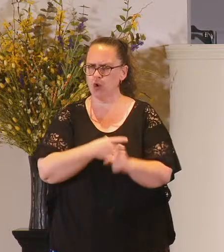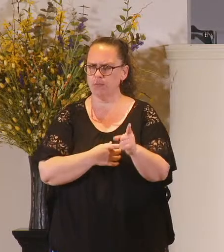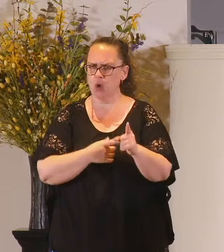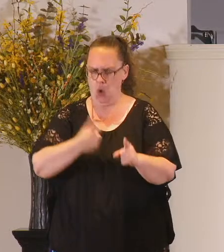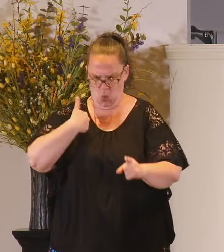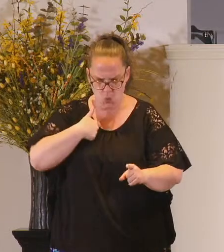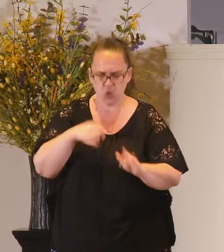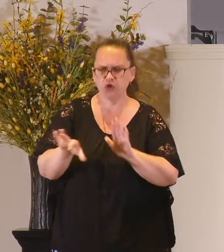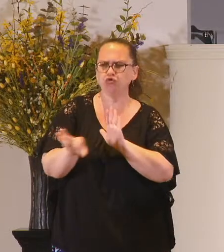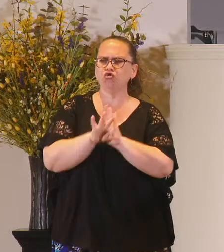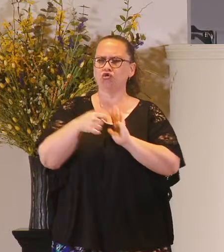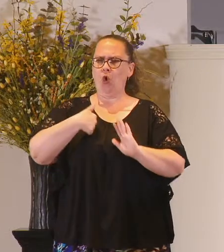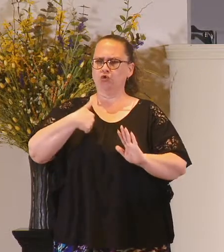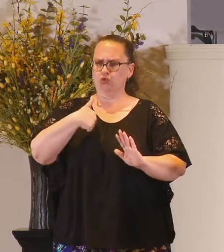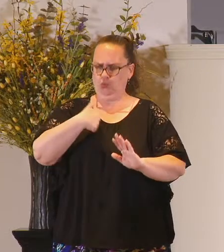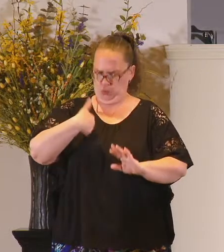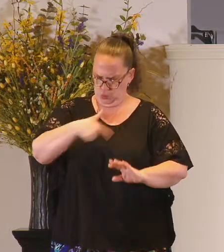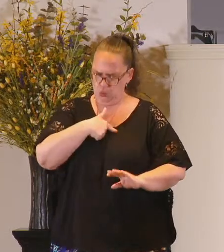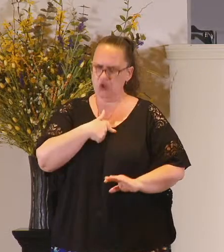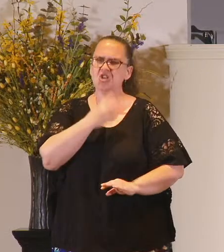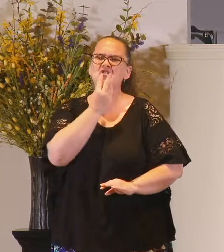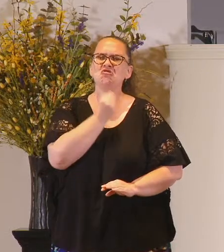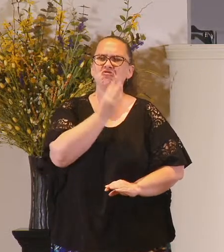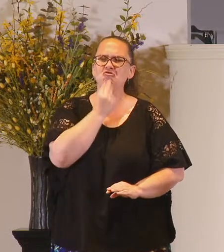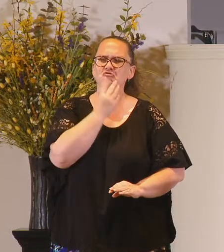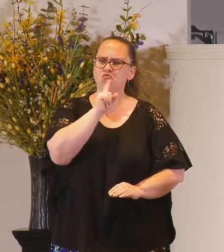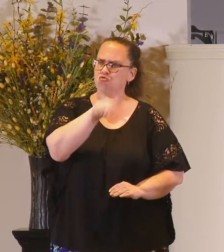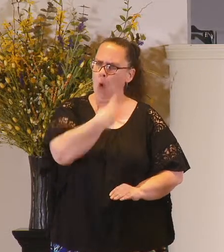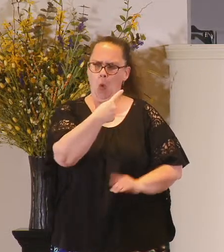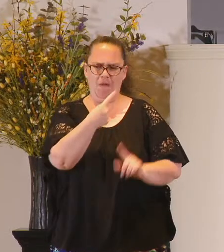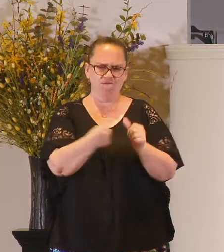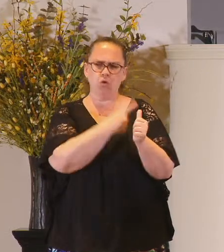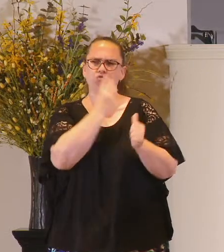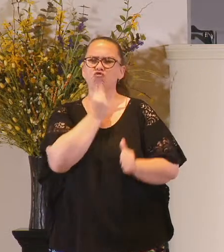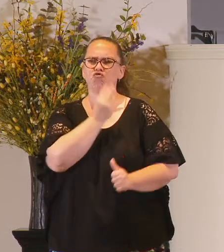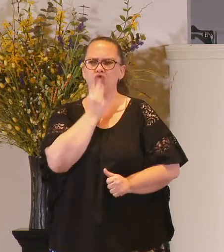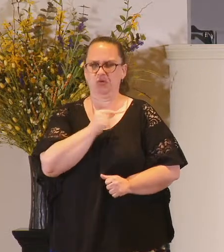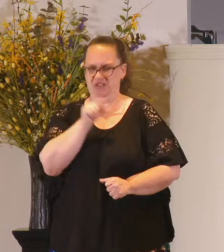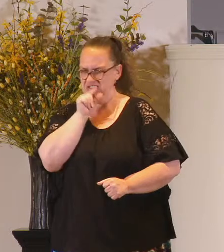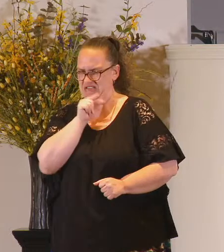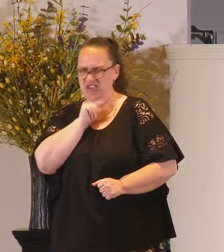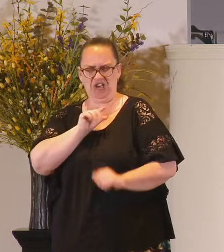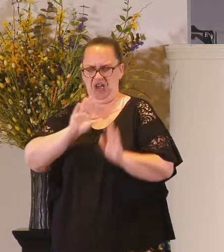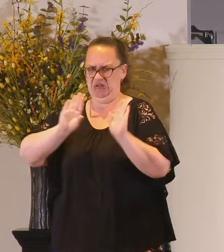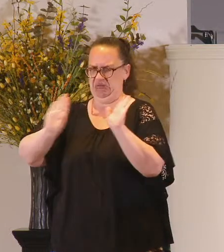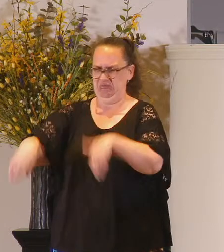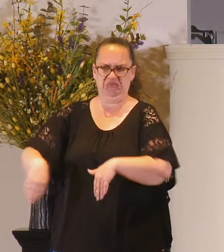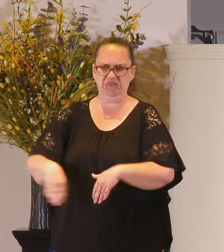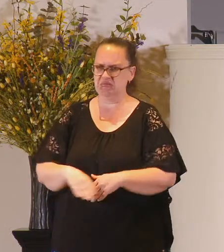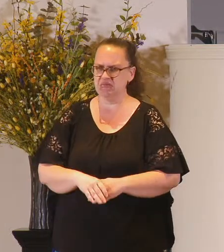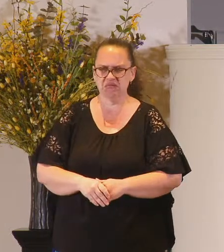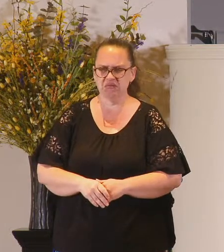We're the chosen ones. Jews first, not Gentiles.